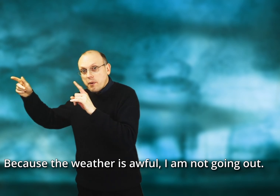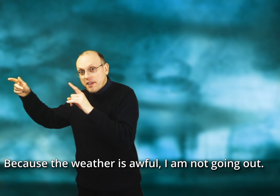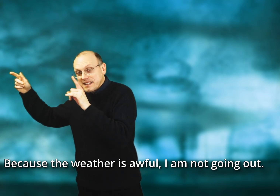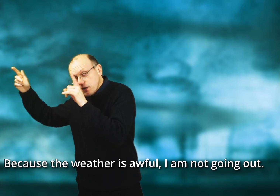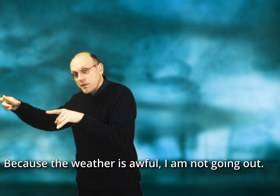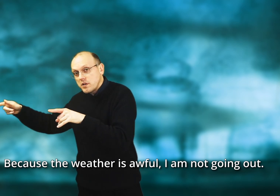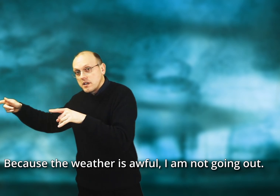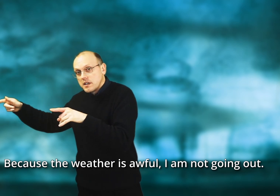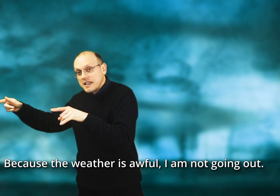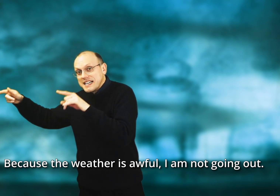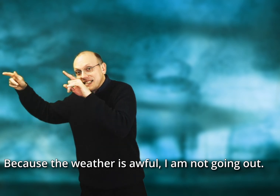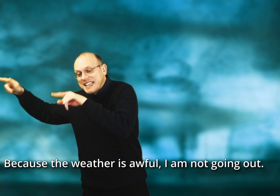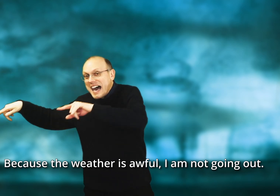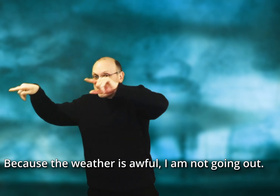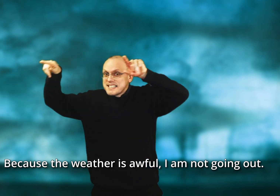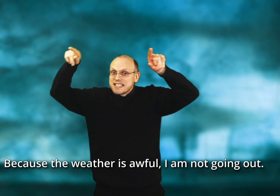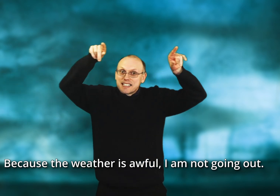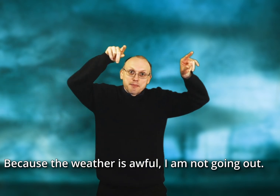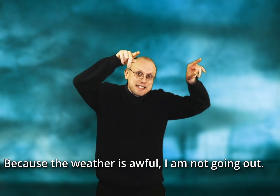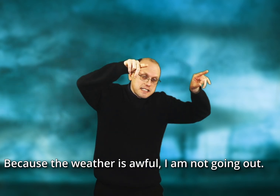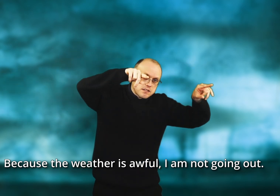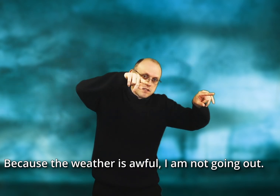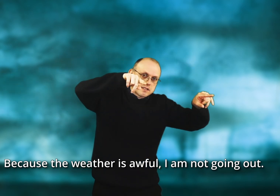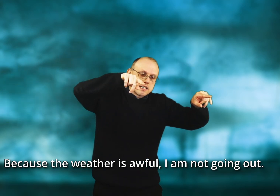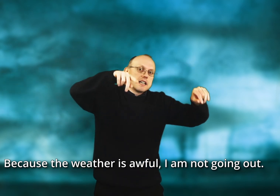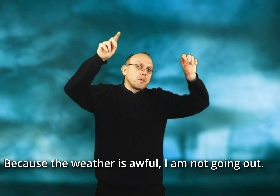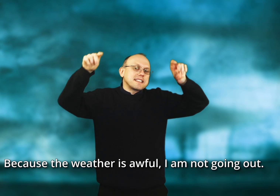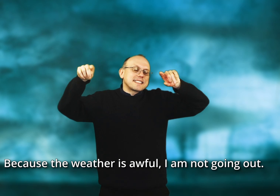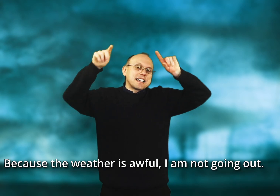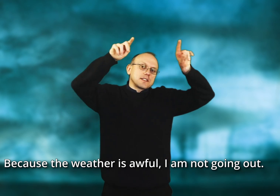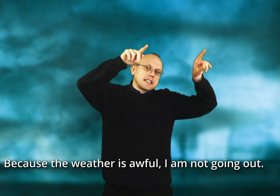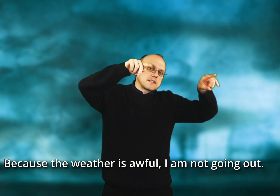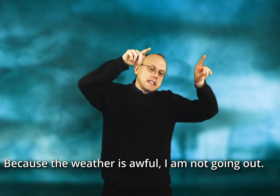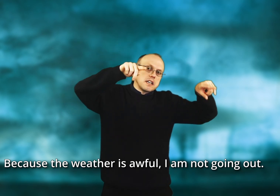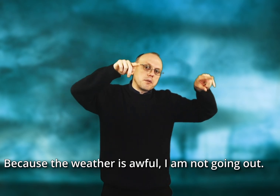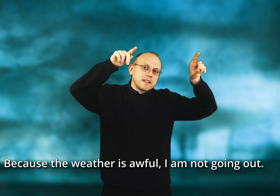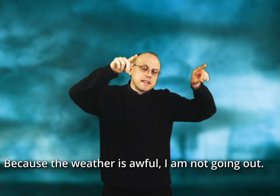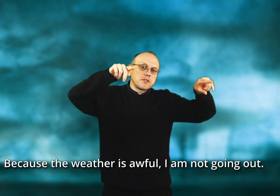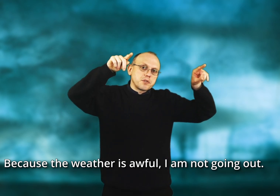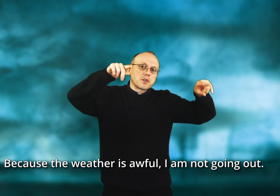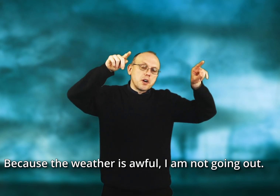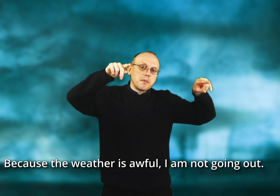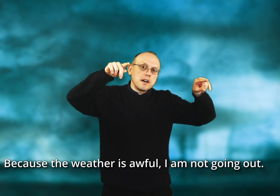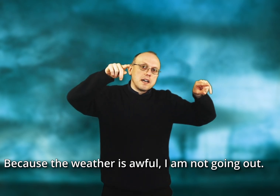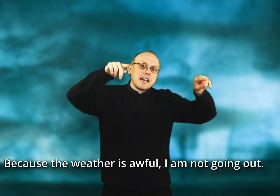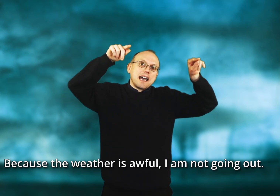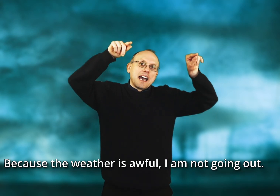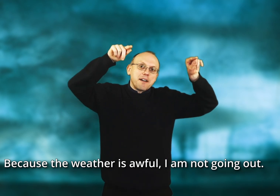is awful, starts a sentence. So when it starts a sentence here, we tend to put a comma